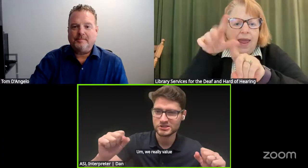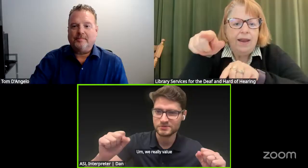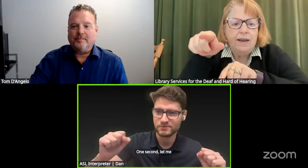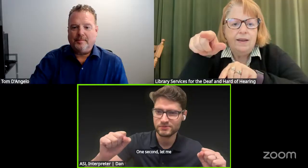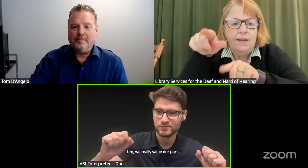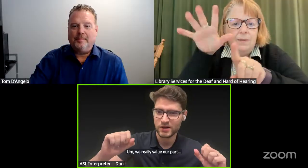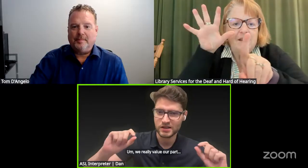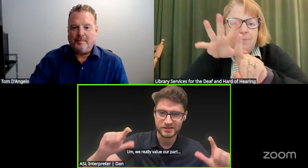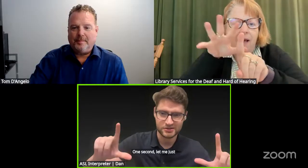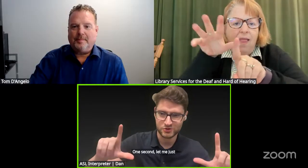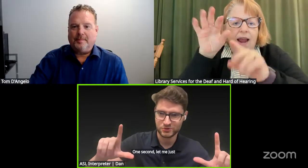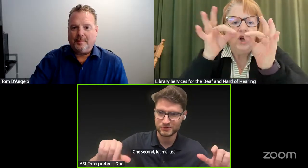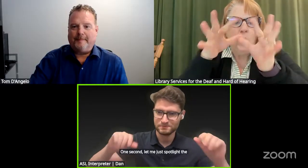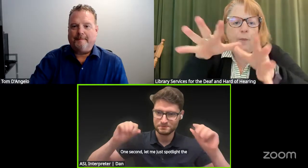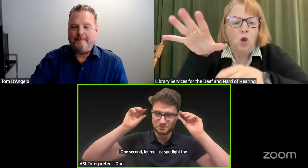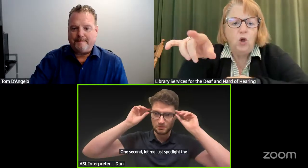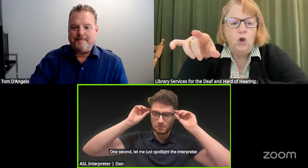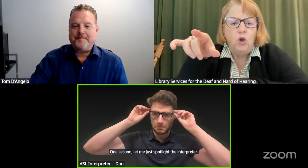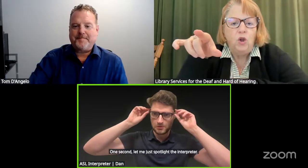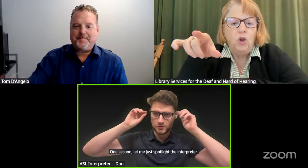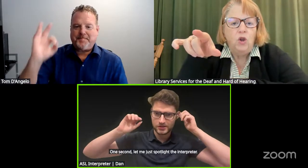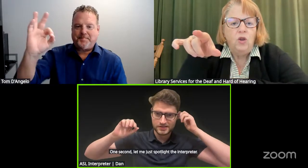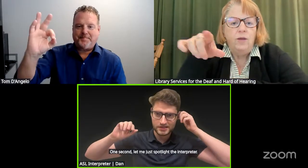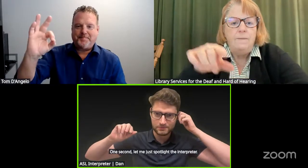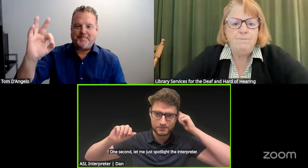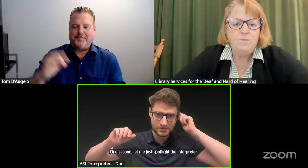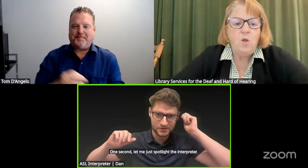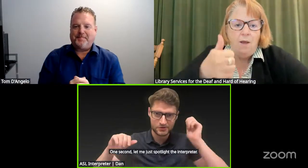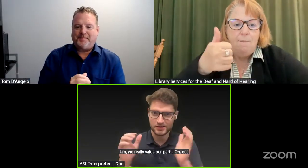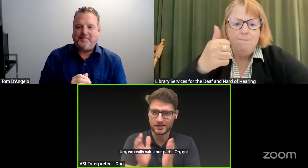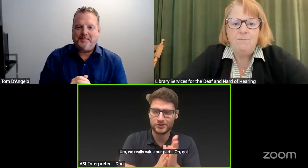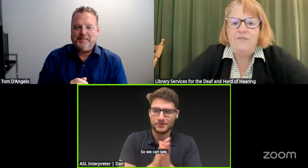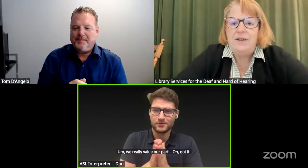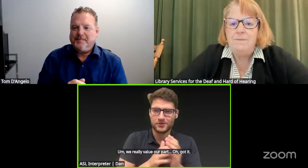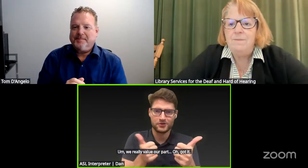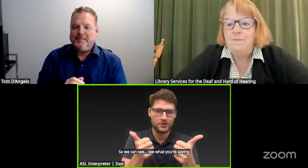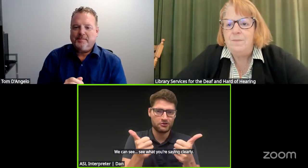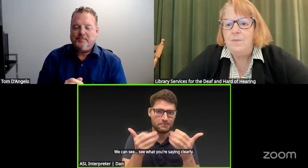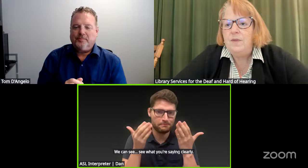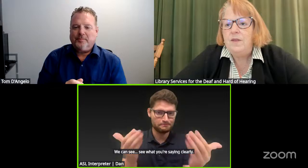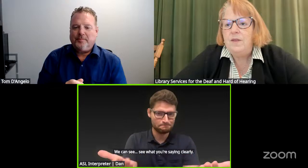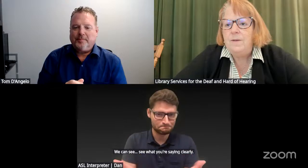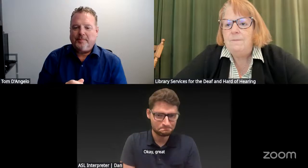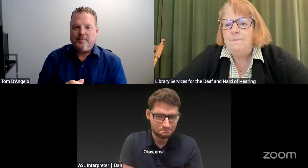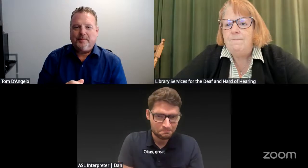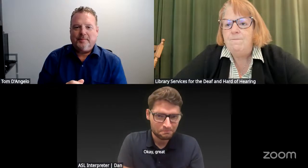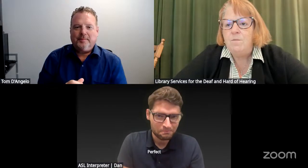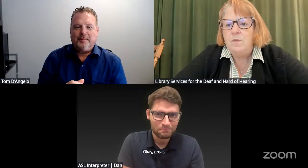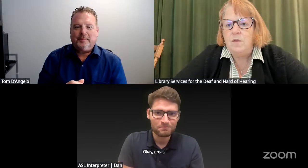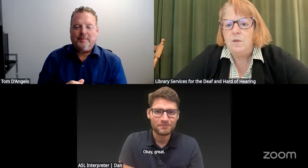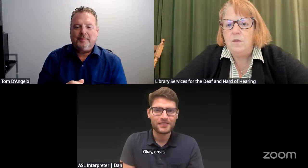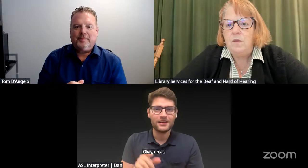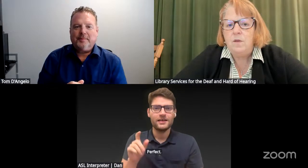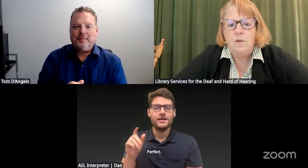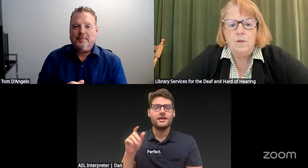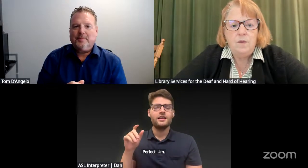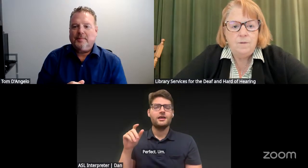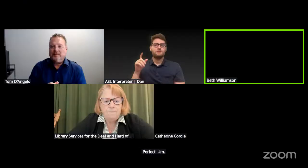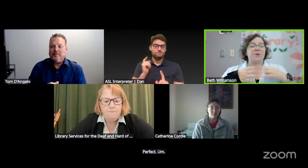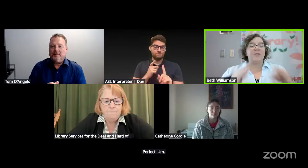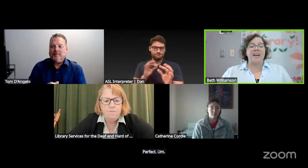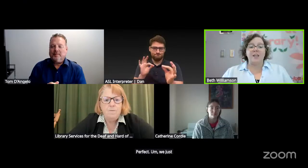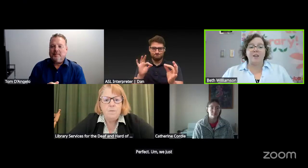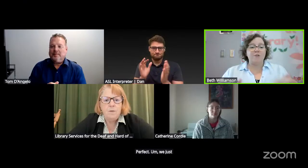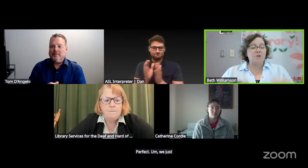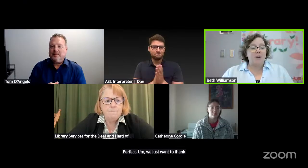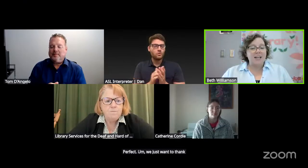let me just spotlight the interpreter Oh, so we can got it. see what you're saying clearly. Okay, great. Perfect. We just want